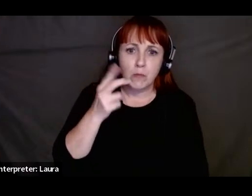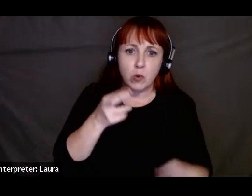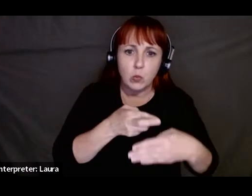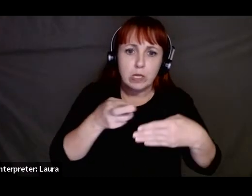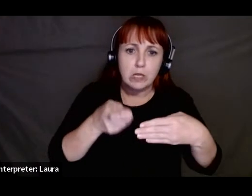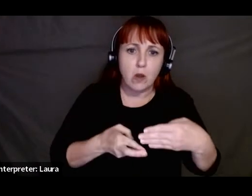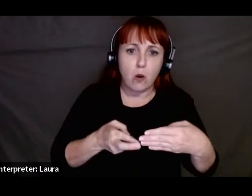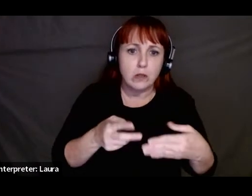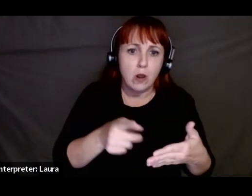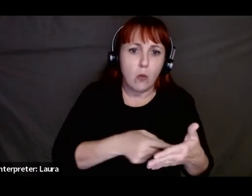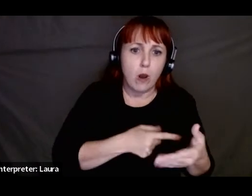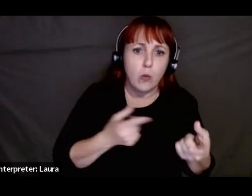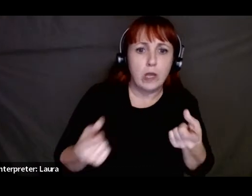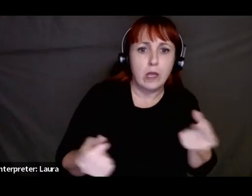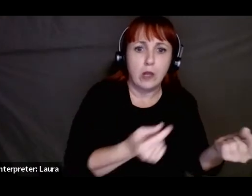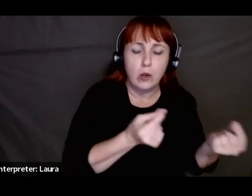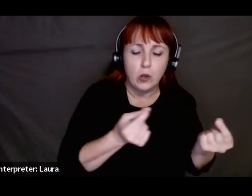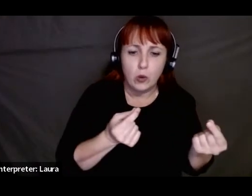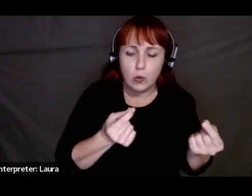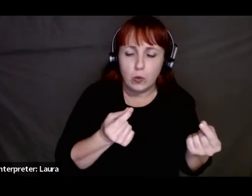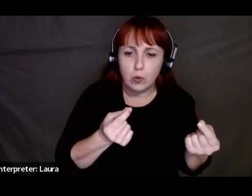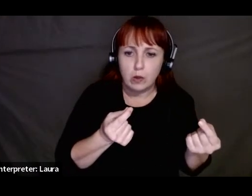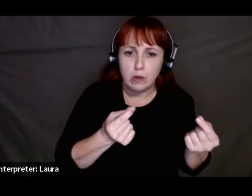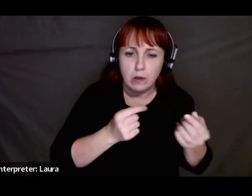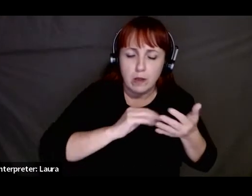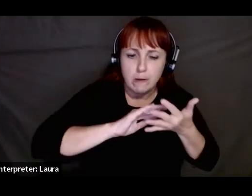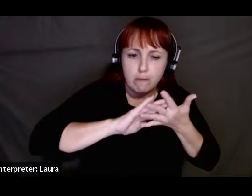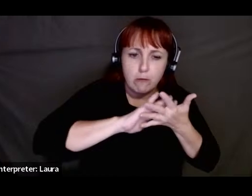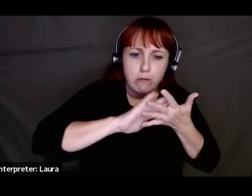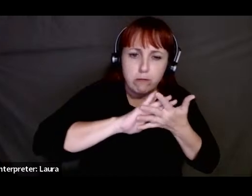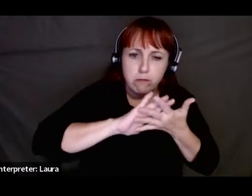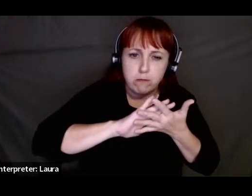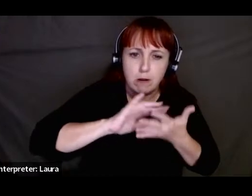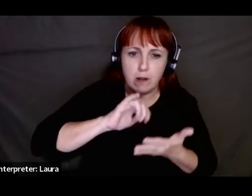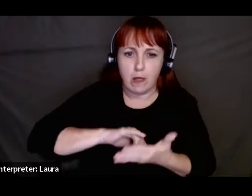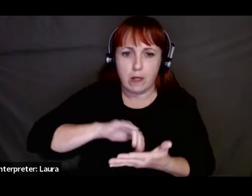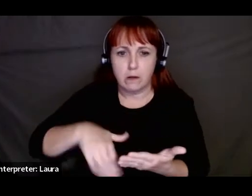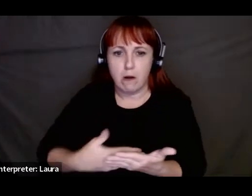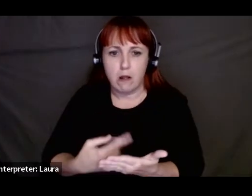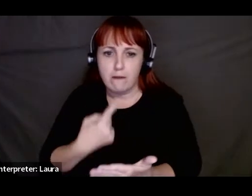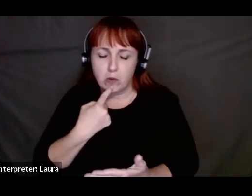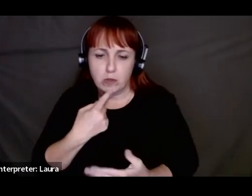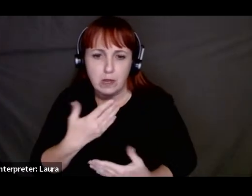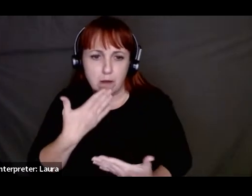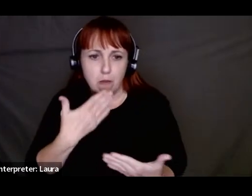done. That's all I have to say. Mahalo. Mahalo, Mahalo. Mahalo.